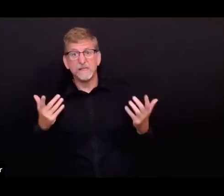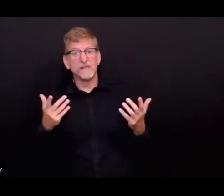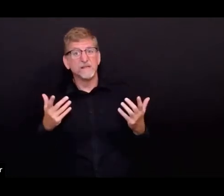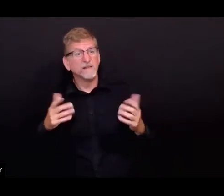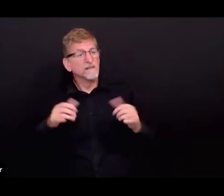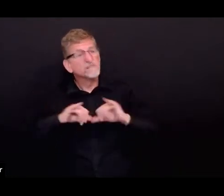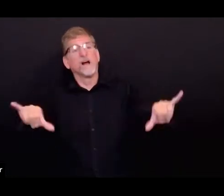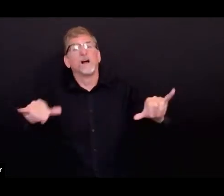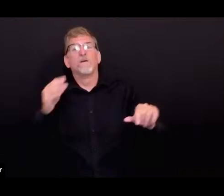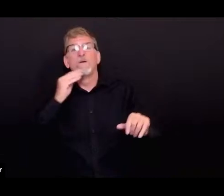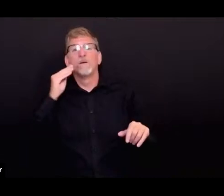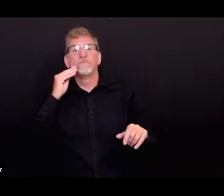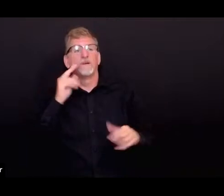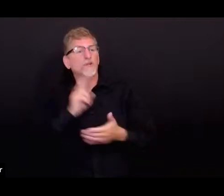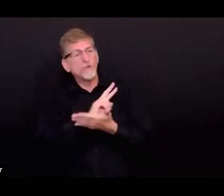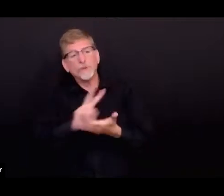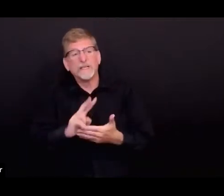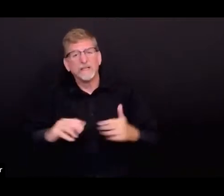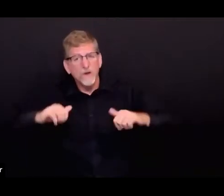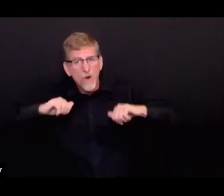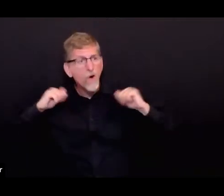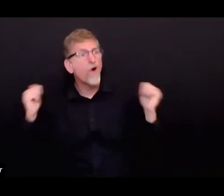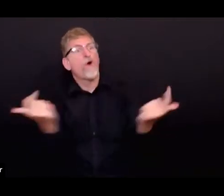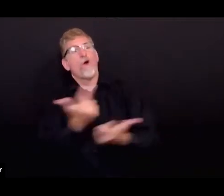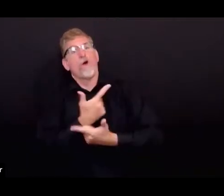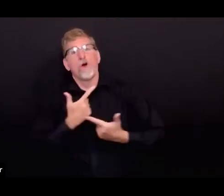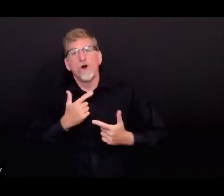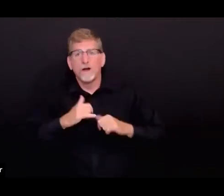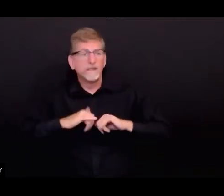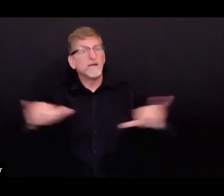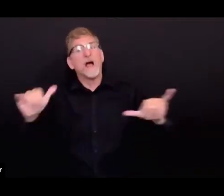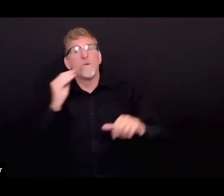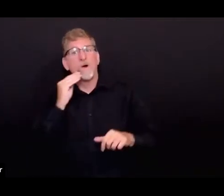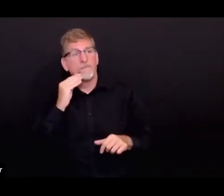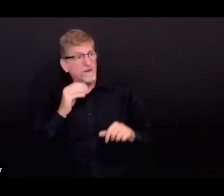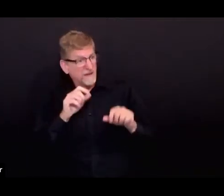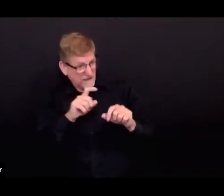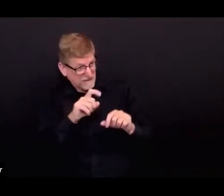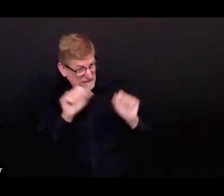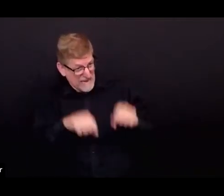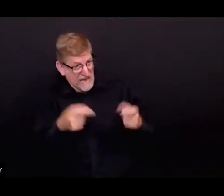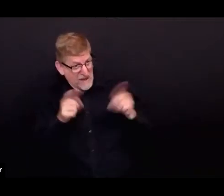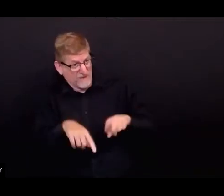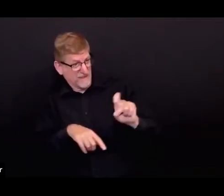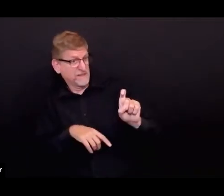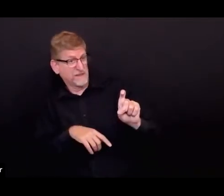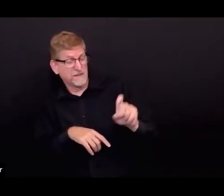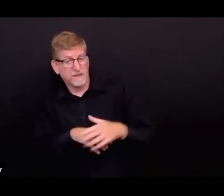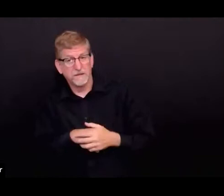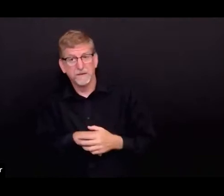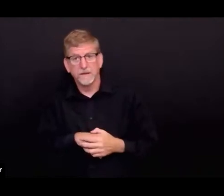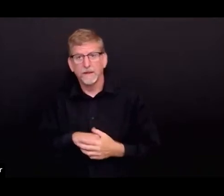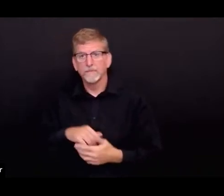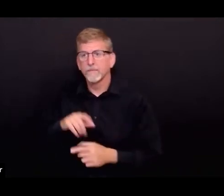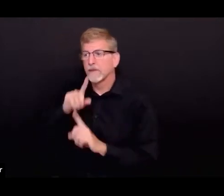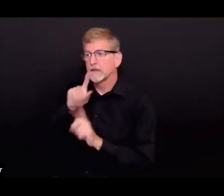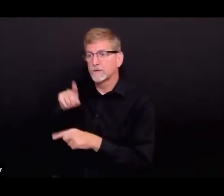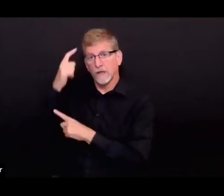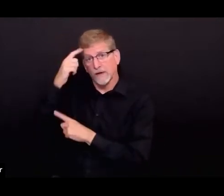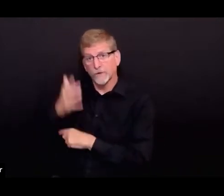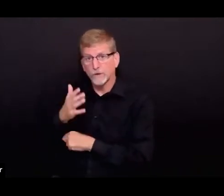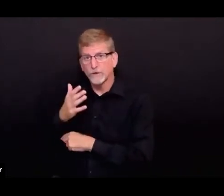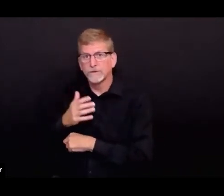decision has to be seriously talked about? Well, we said our toolbox has a lot of things in it. Just to